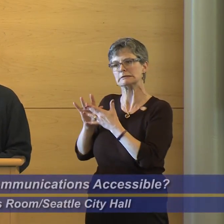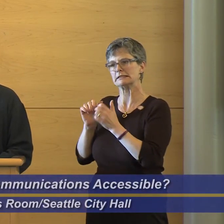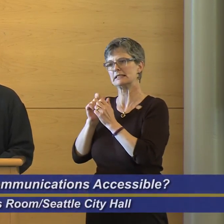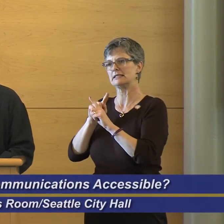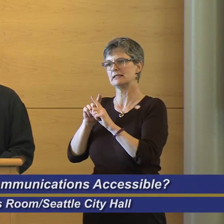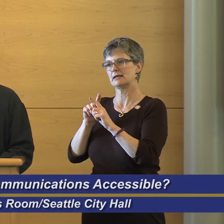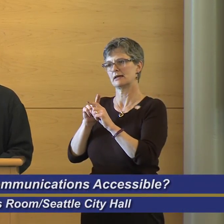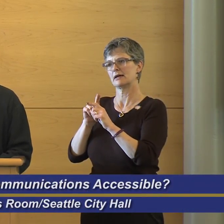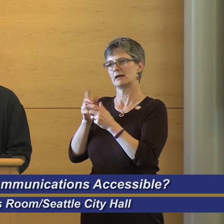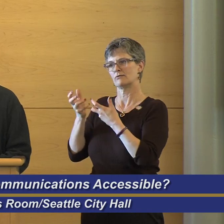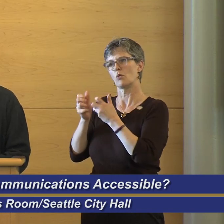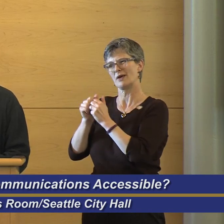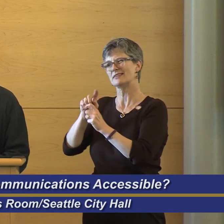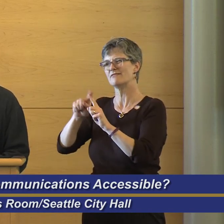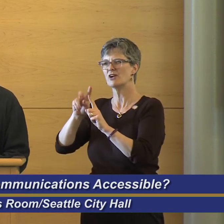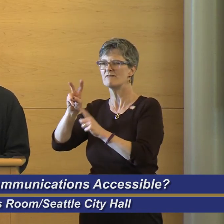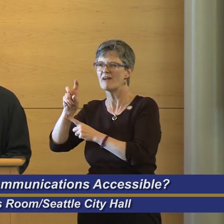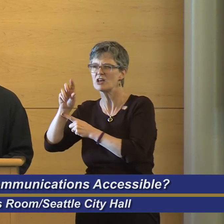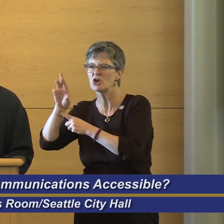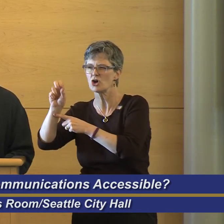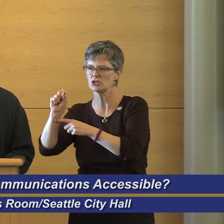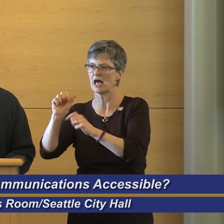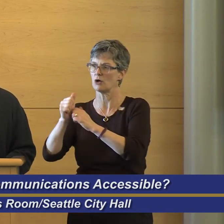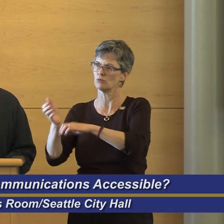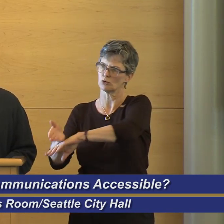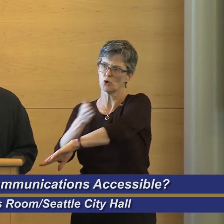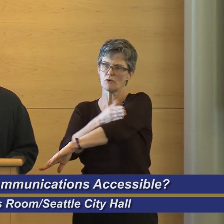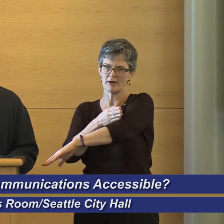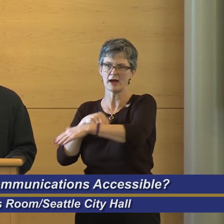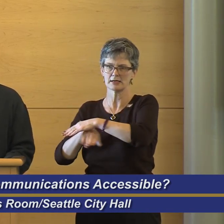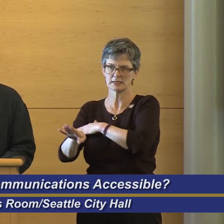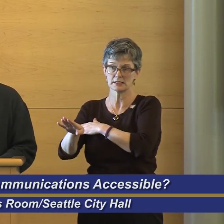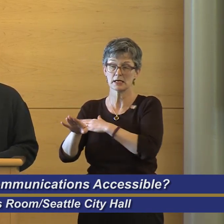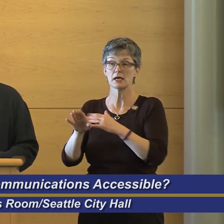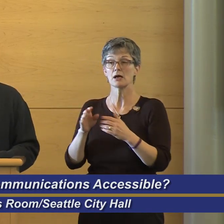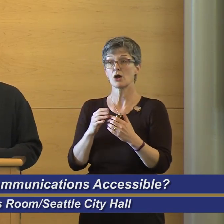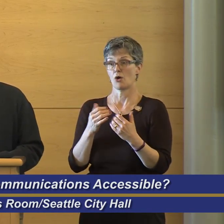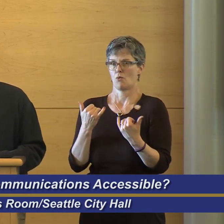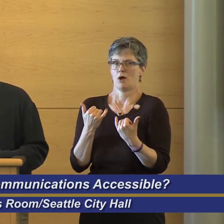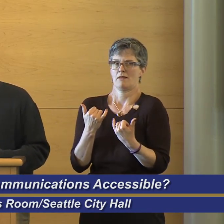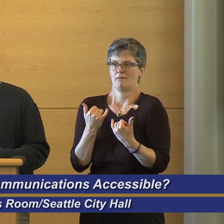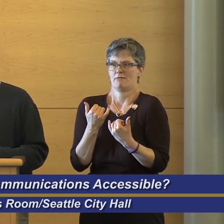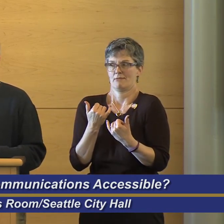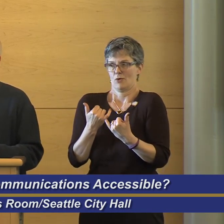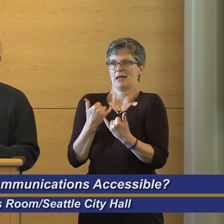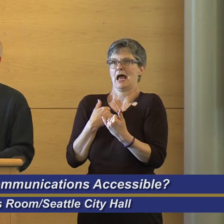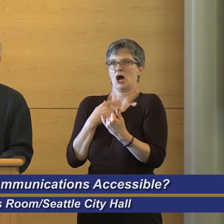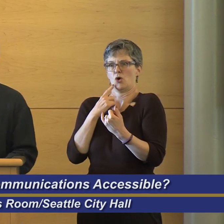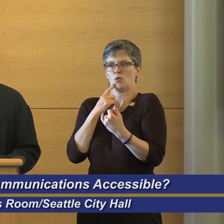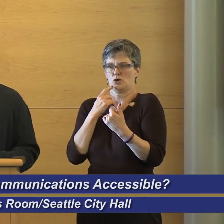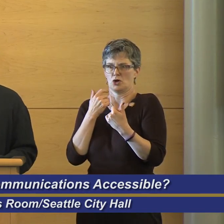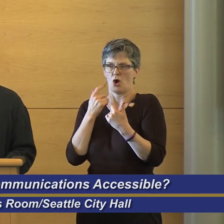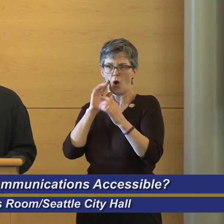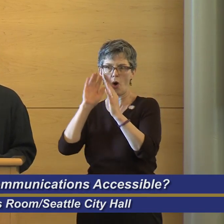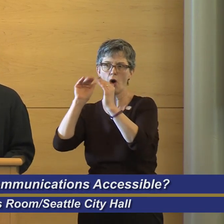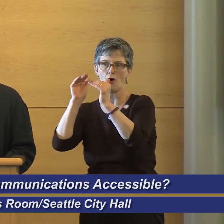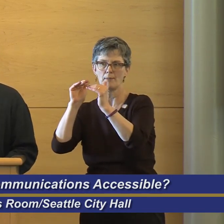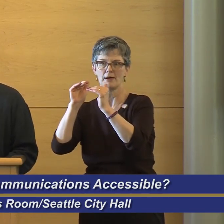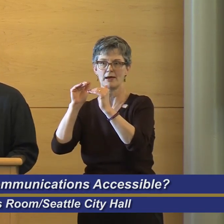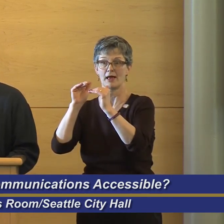their accessibility and collaborate with them to help them understand what our needs are. And so we do do that and are very